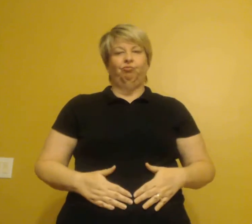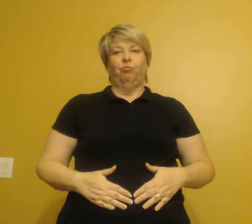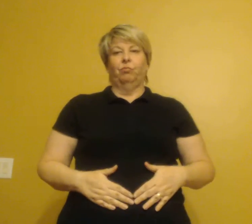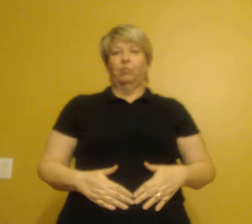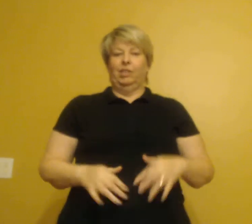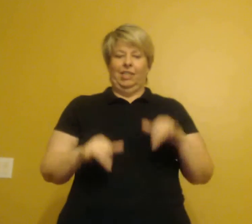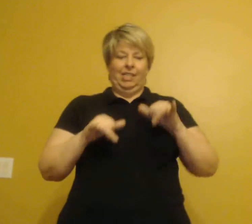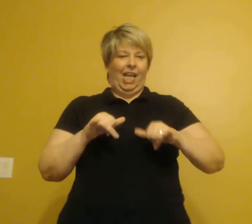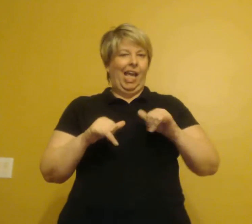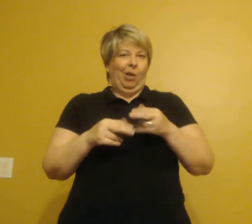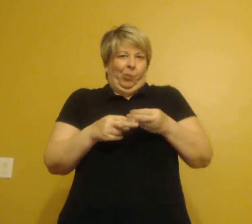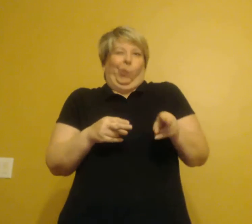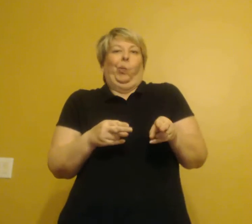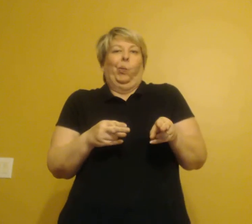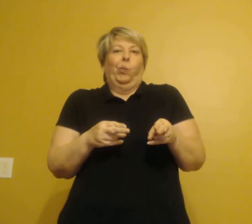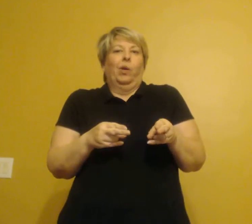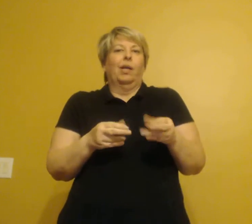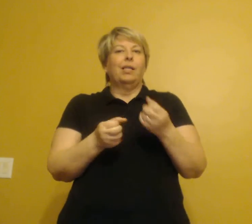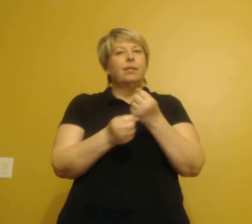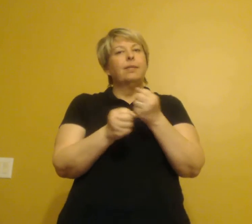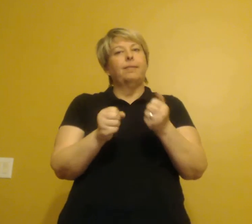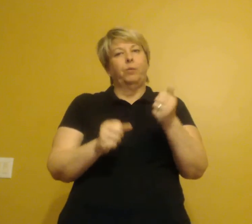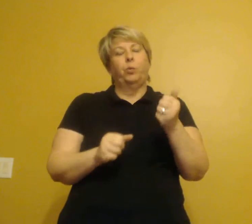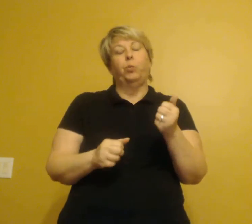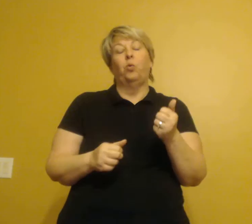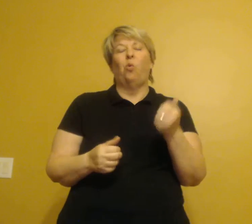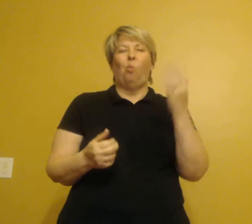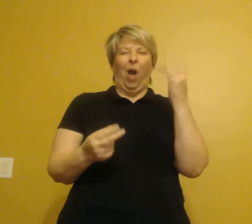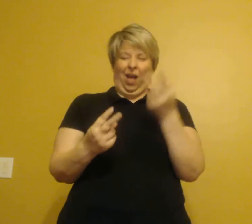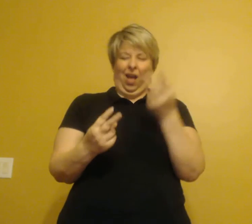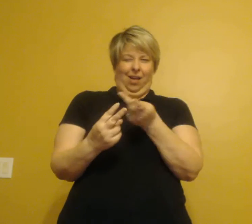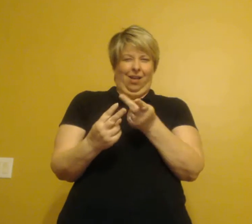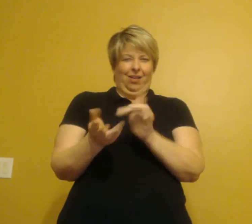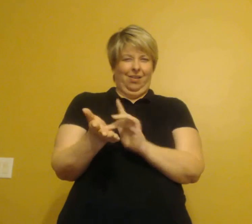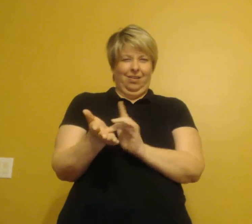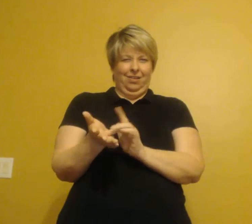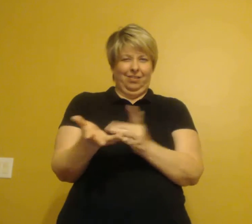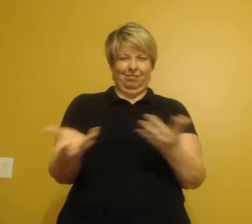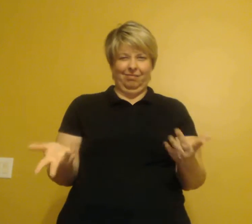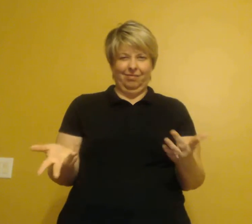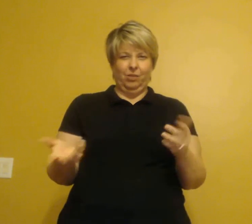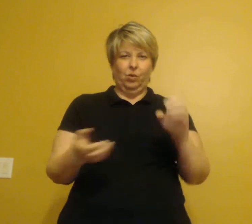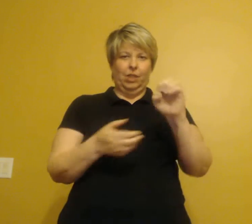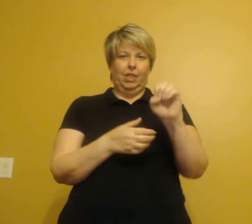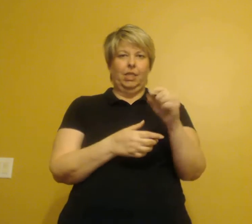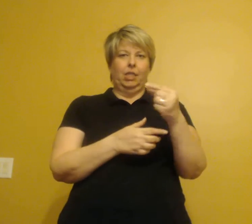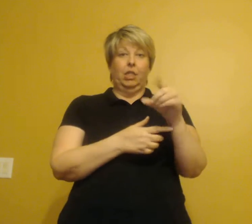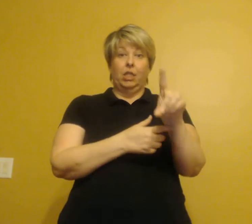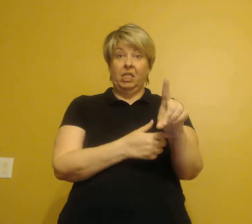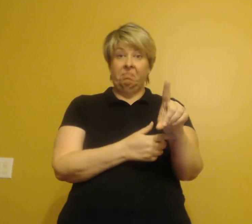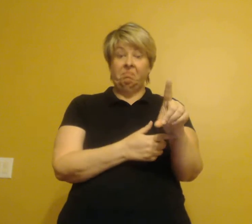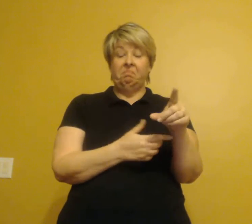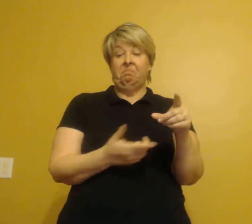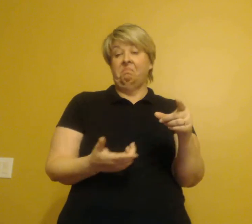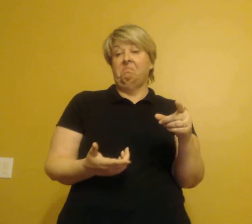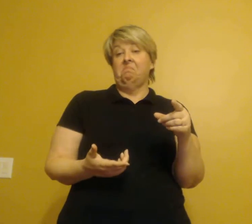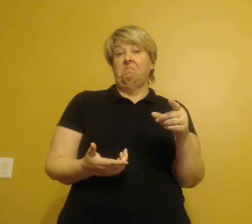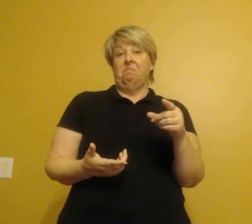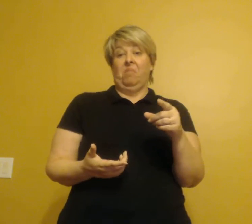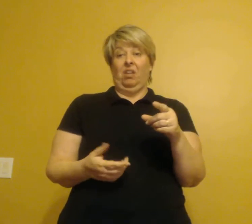safer. The reason for these two medications with this EGD exam are not because the exam is